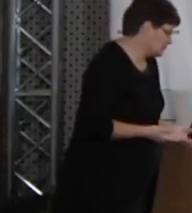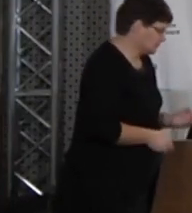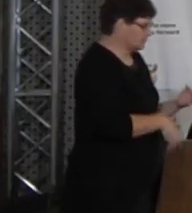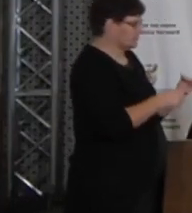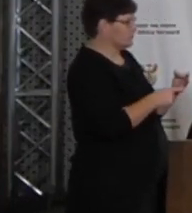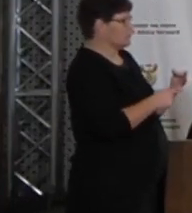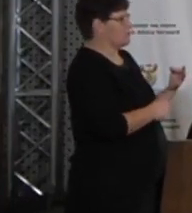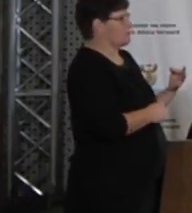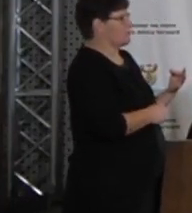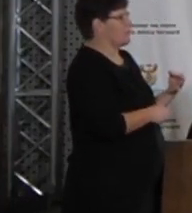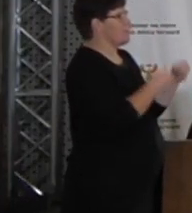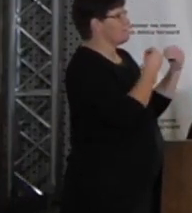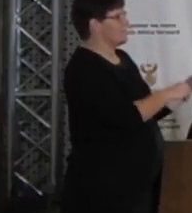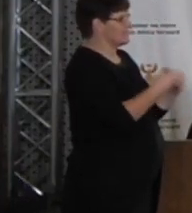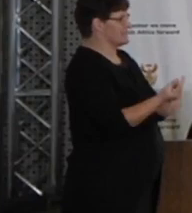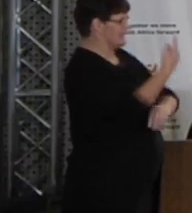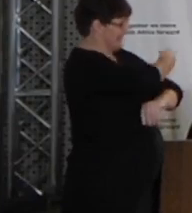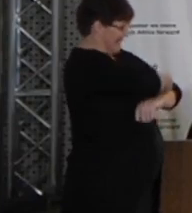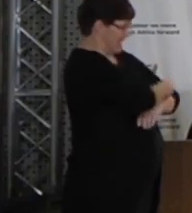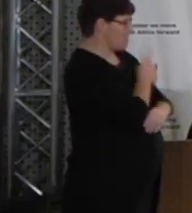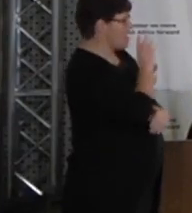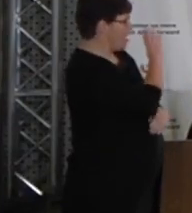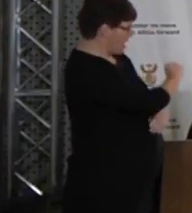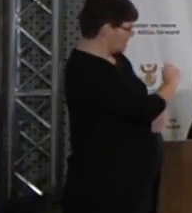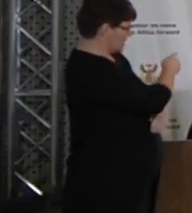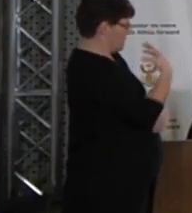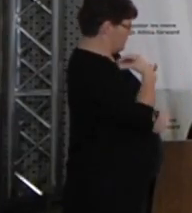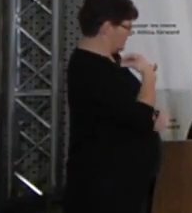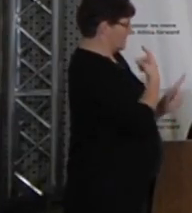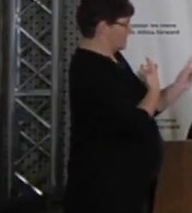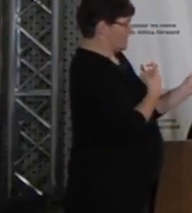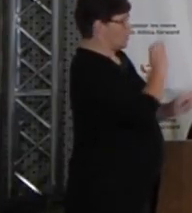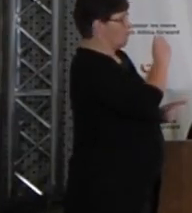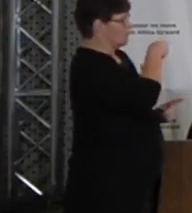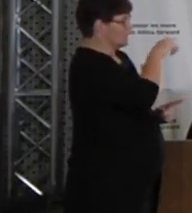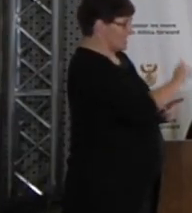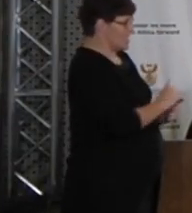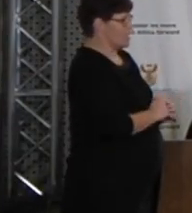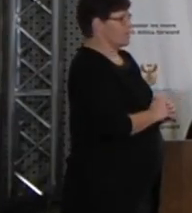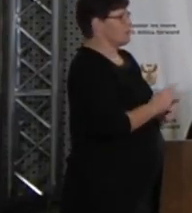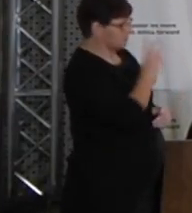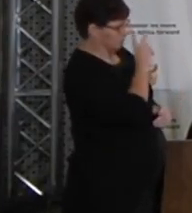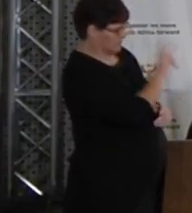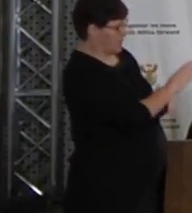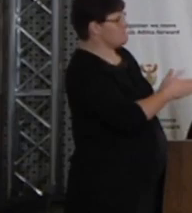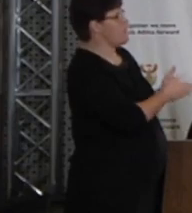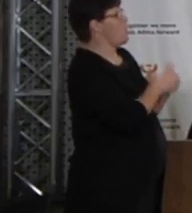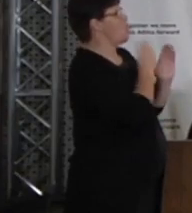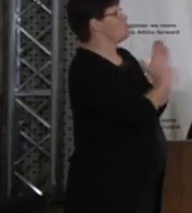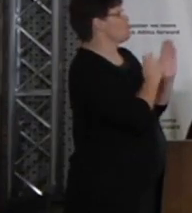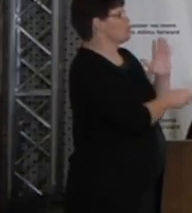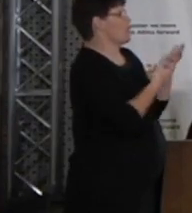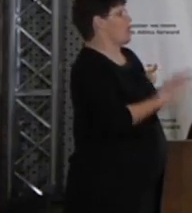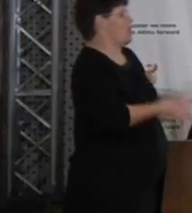Genevieve Quintal from Business Day is asking the Minister of Kokta, which is related to the first question, we are seeing more and more regulations being